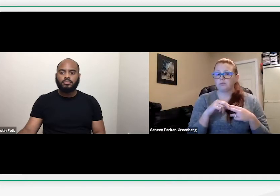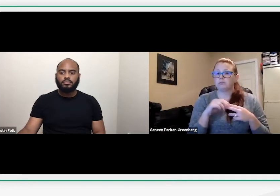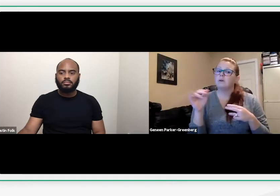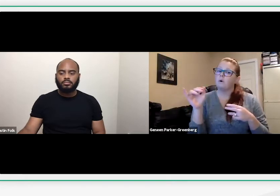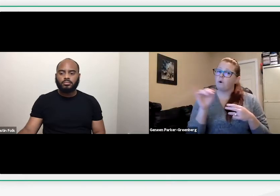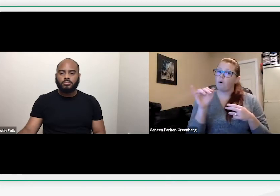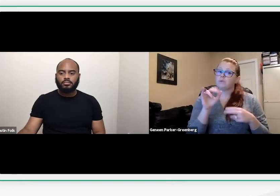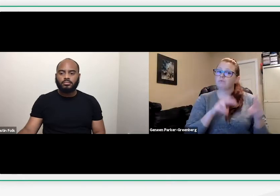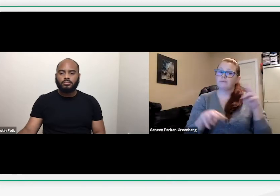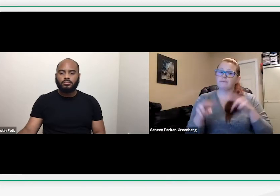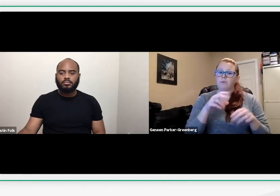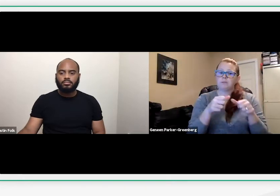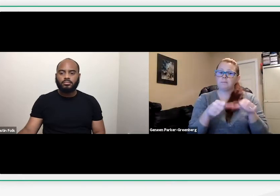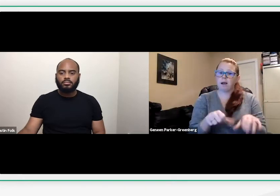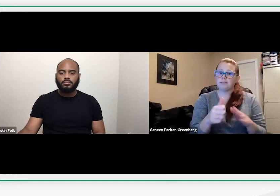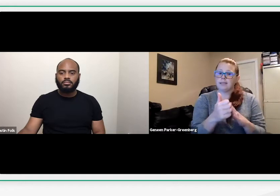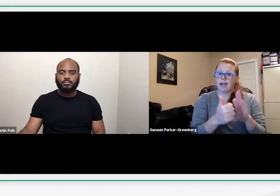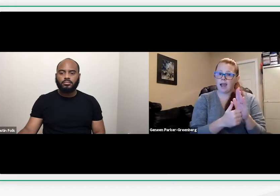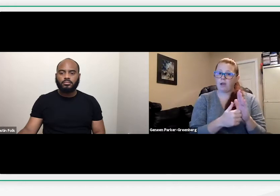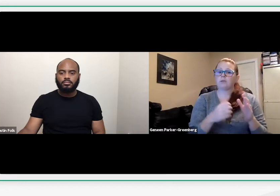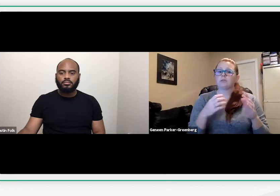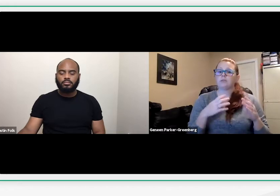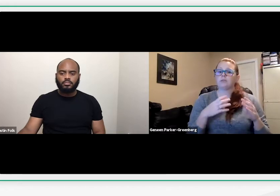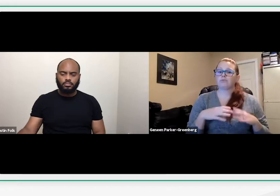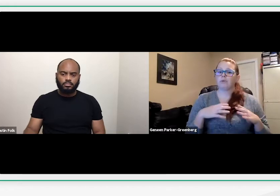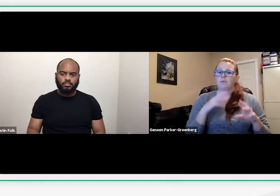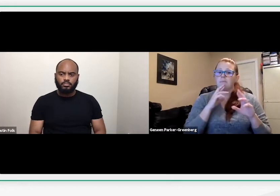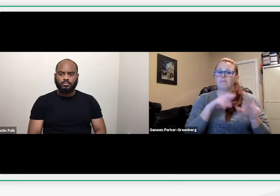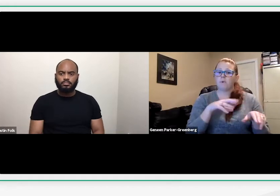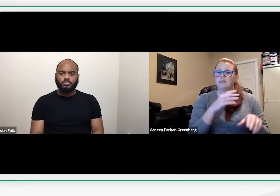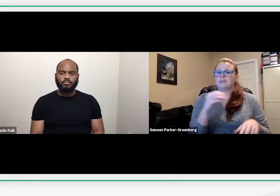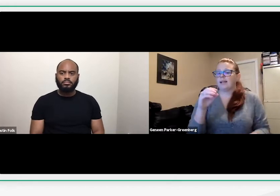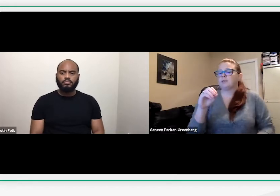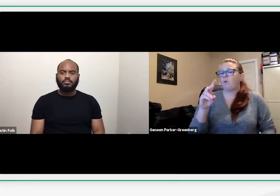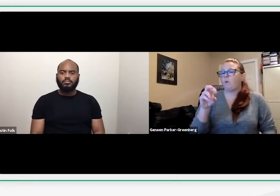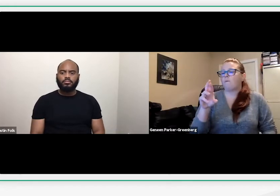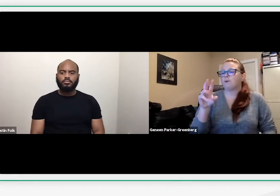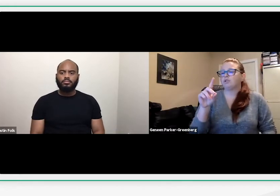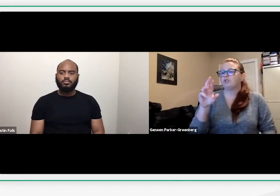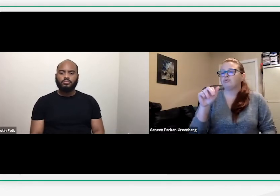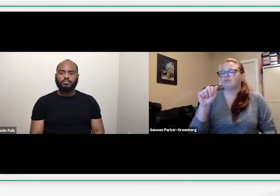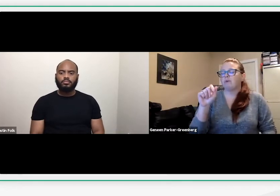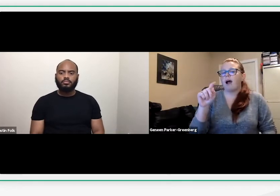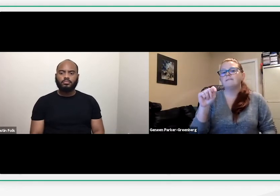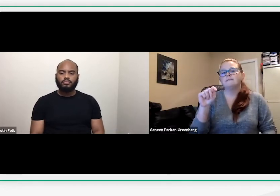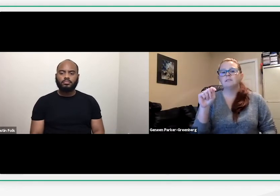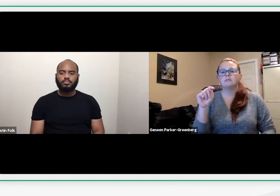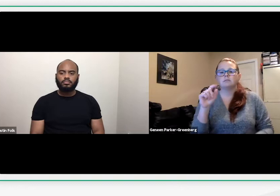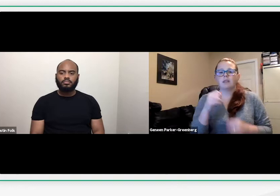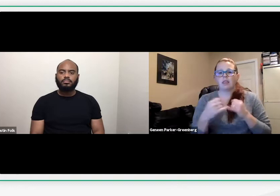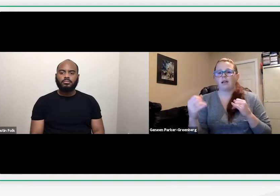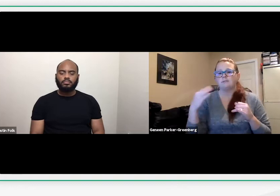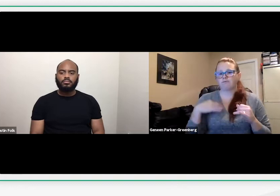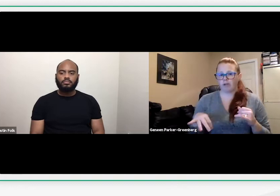loans, and automobile loans. And we also have oversight of deposit accounts,